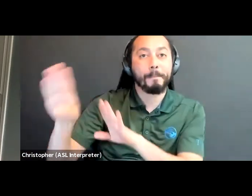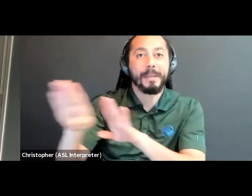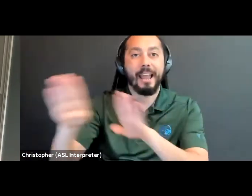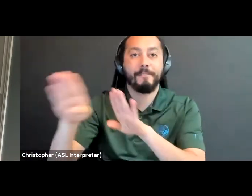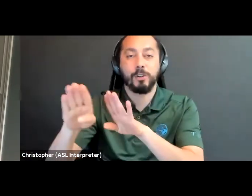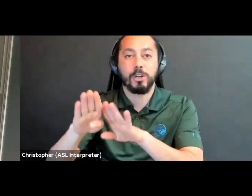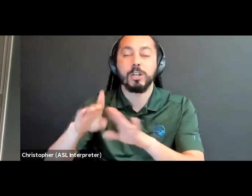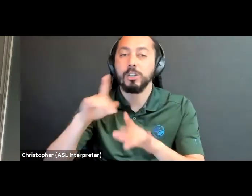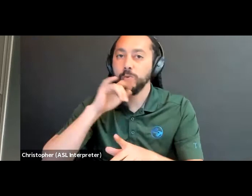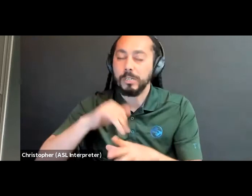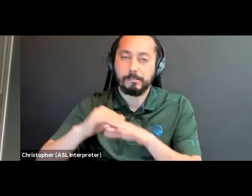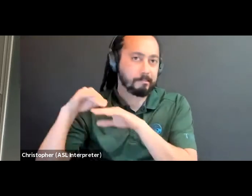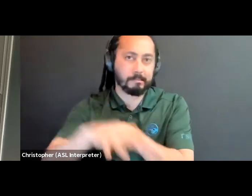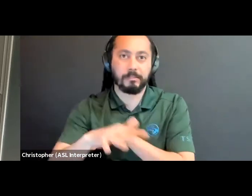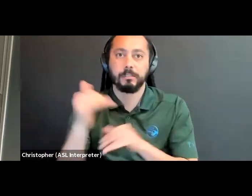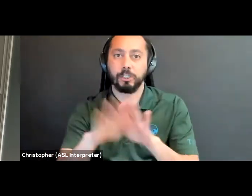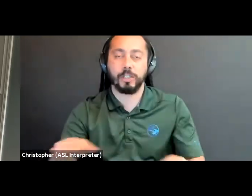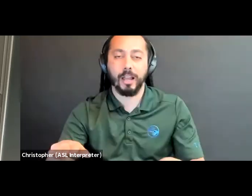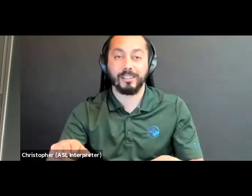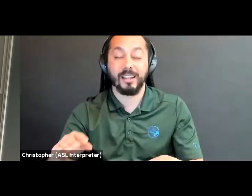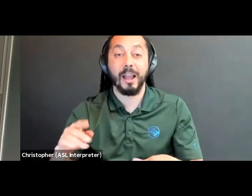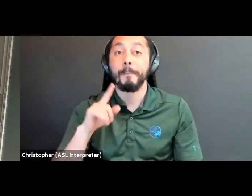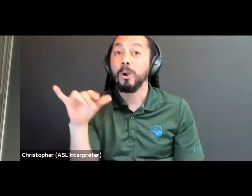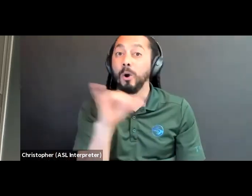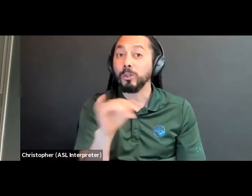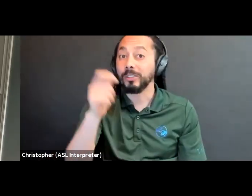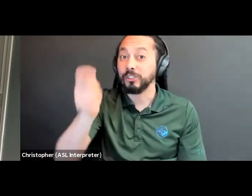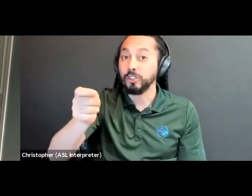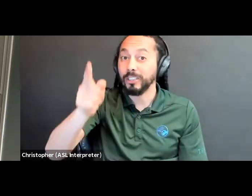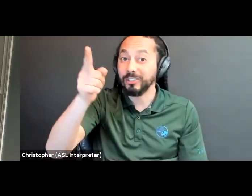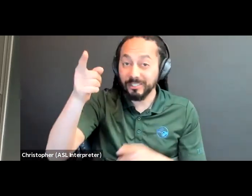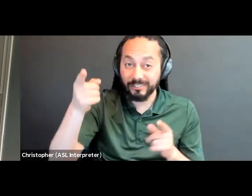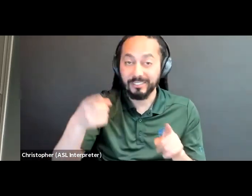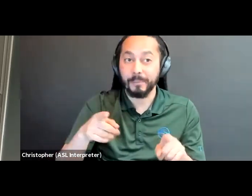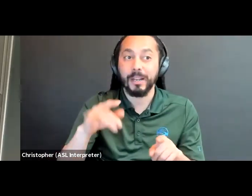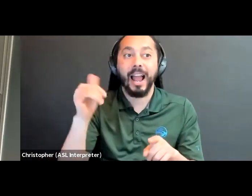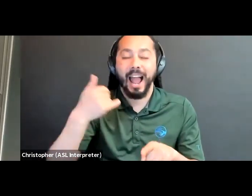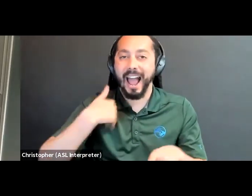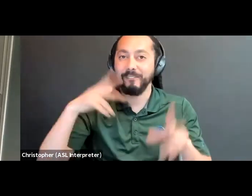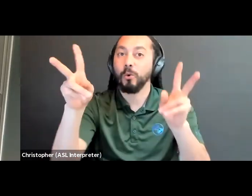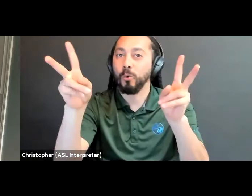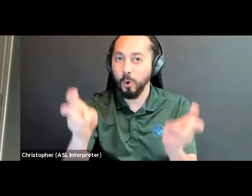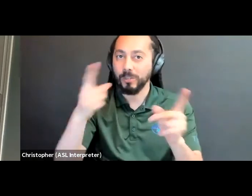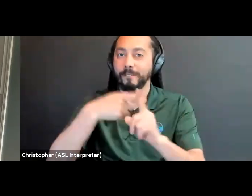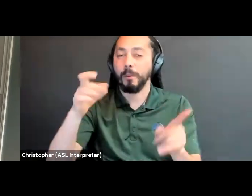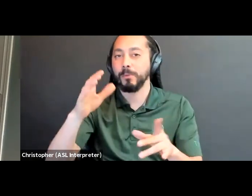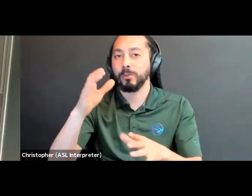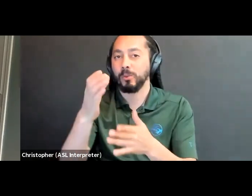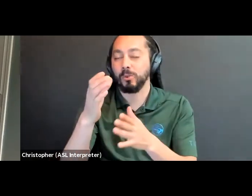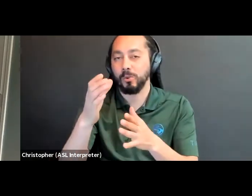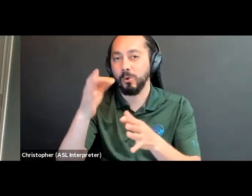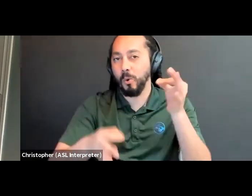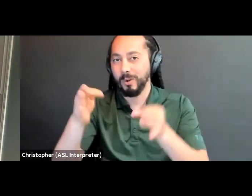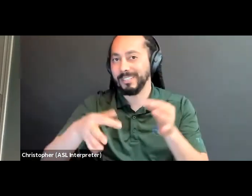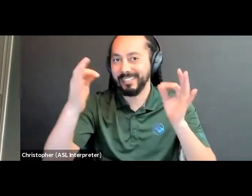also was really harsh. And here you have some quotes from the court decision that I'm not going to read because we don't have enough